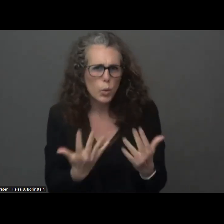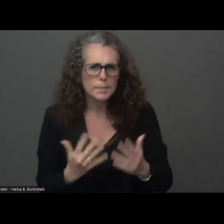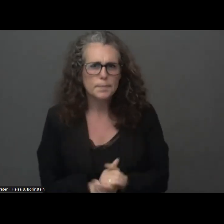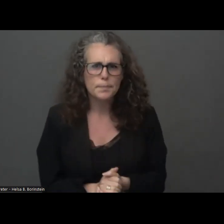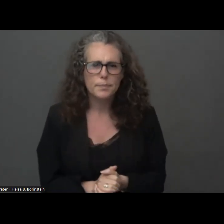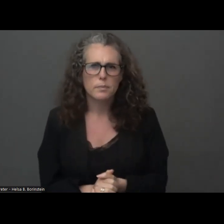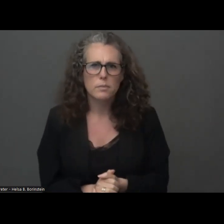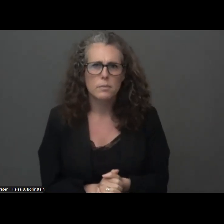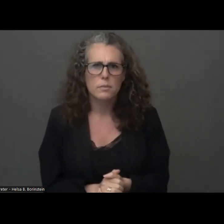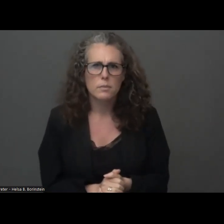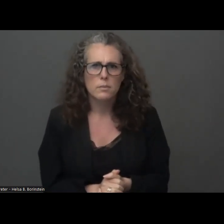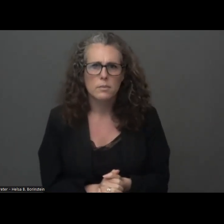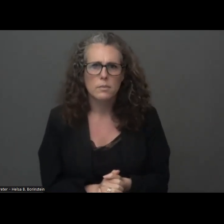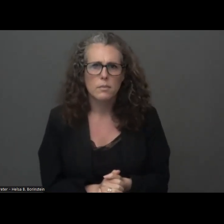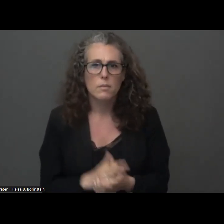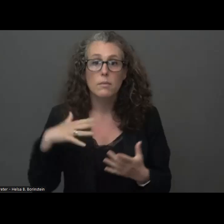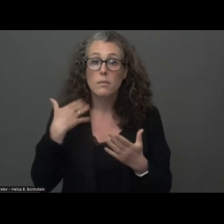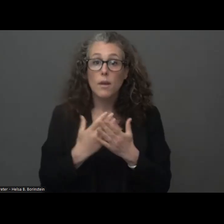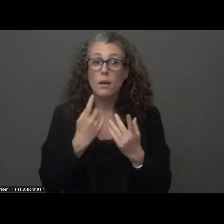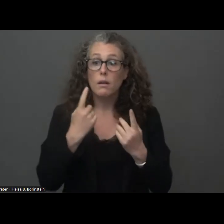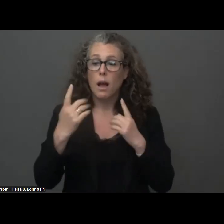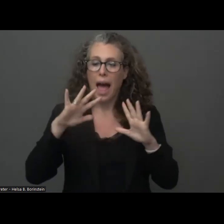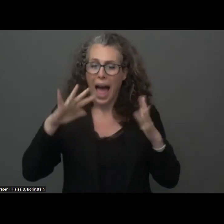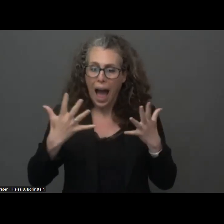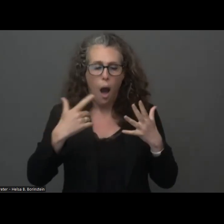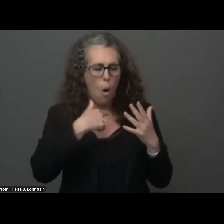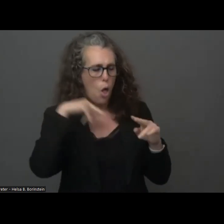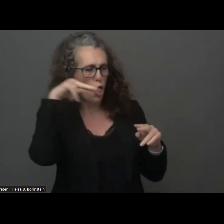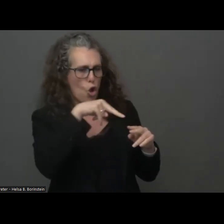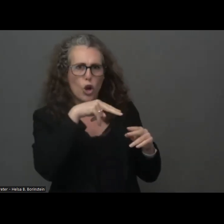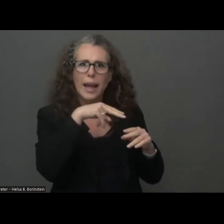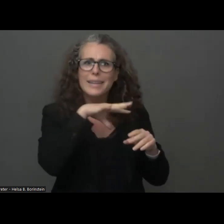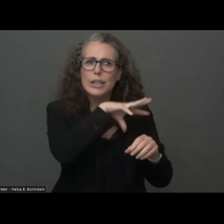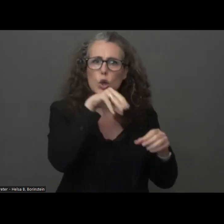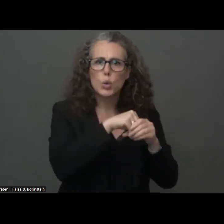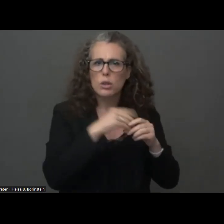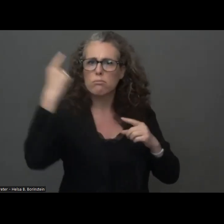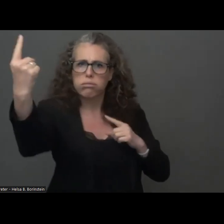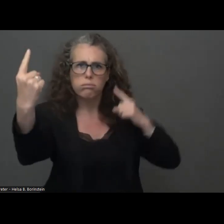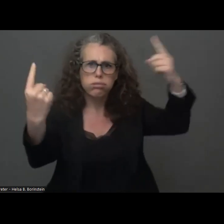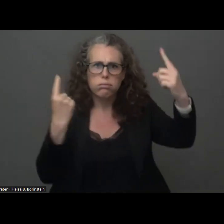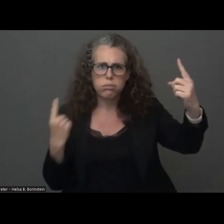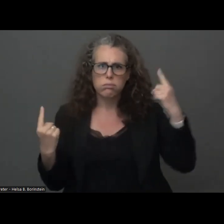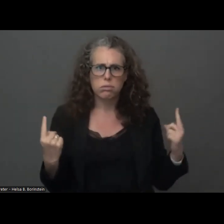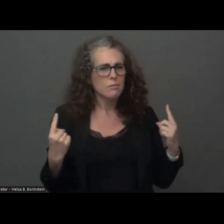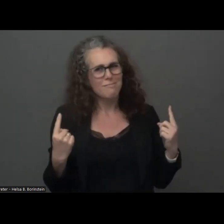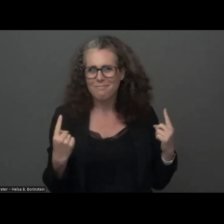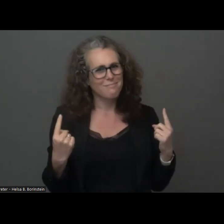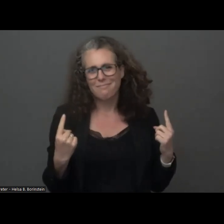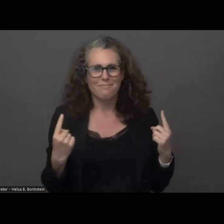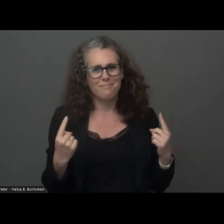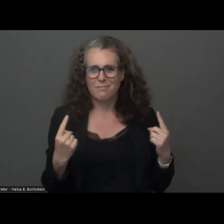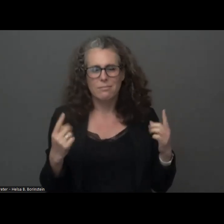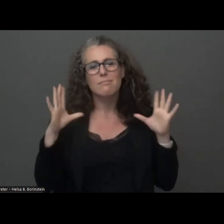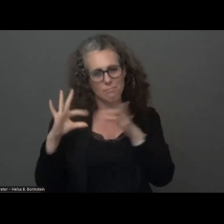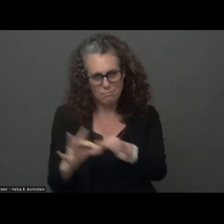silo-free approach to the value of inclusion. The UNDIS strategy and the ILO's application of it has and continues to